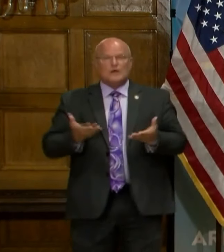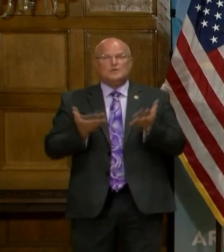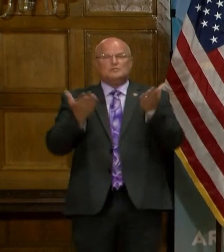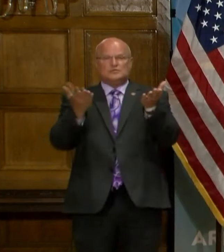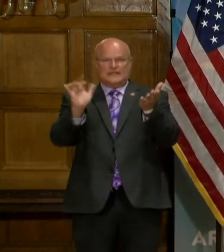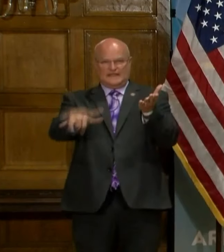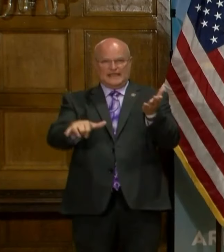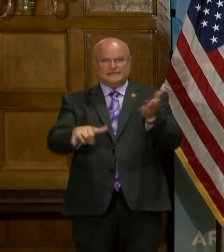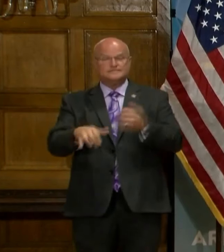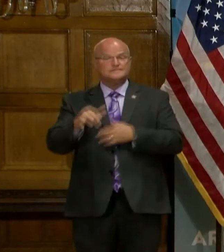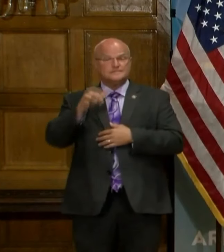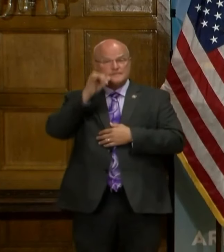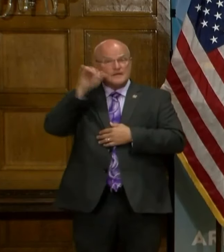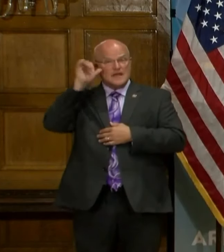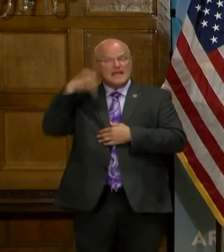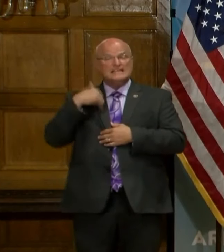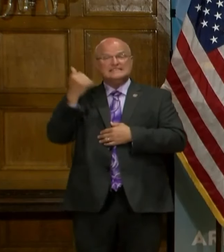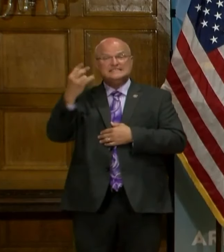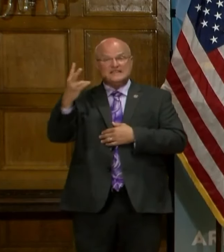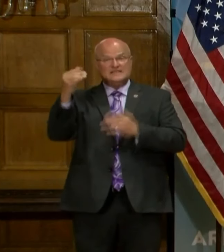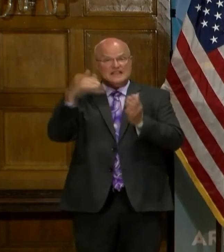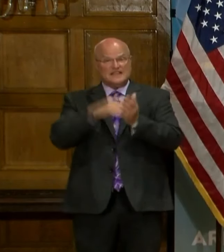that. Yesterday we had